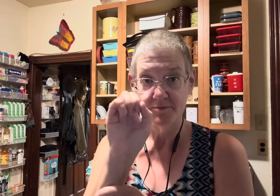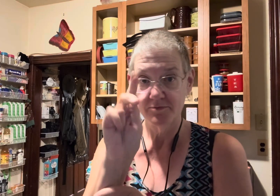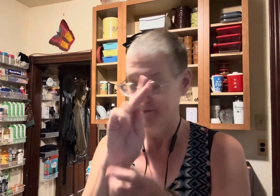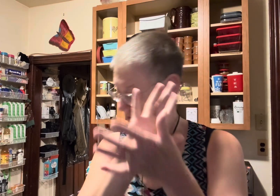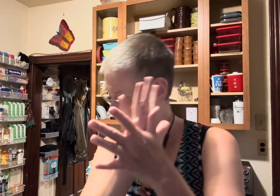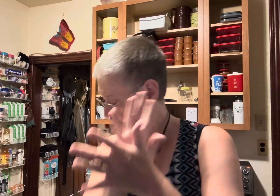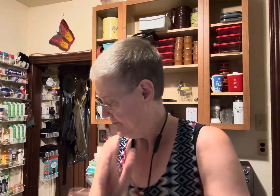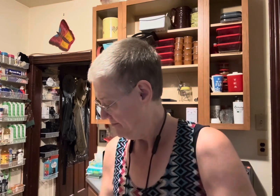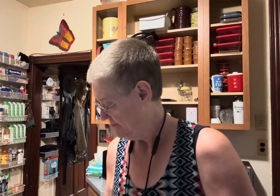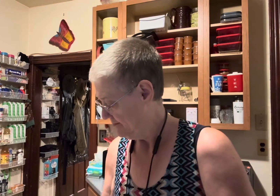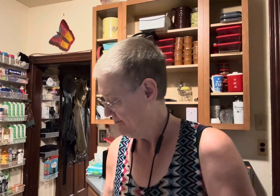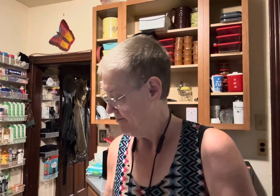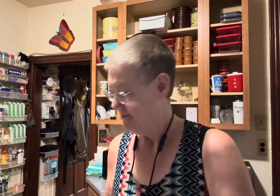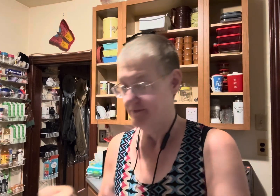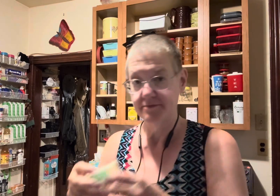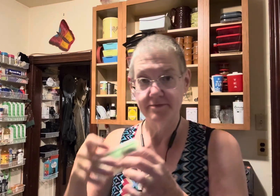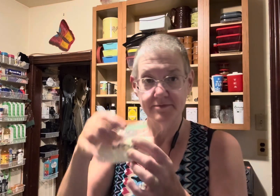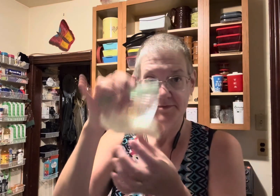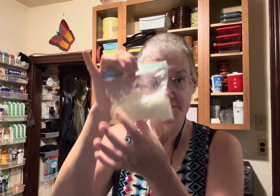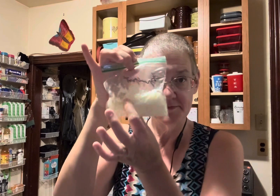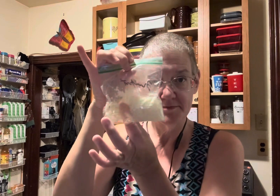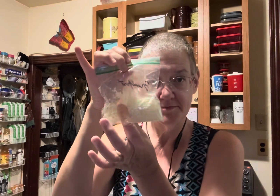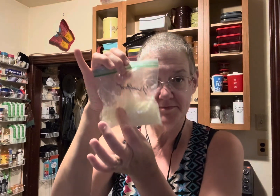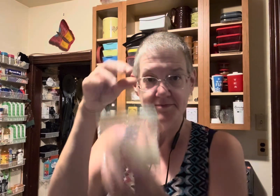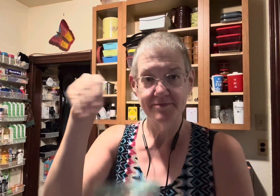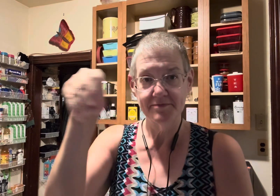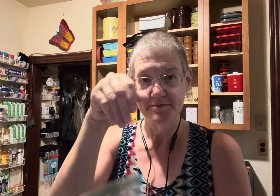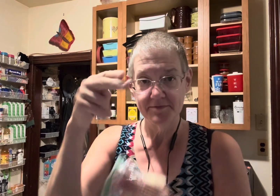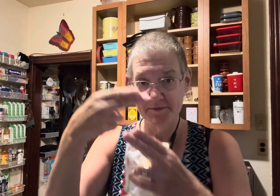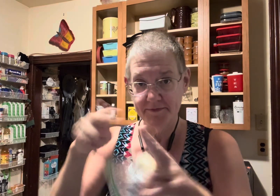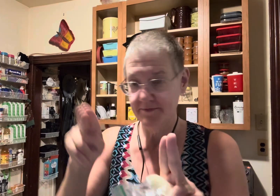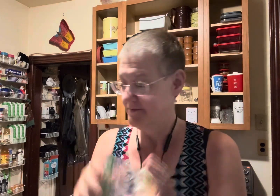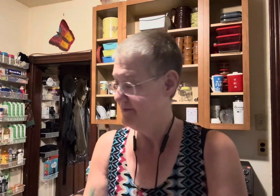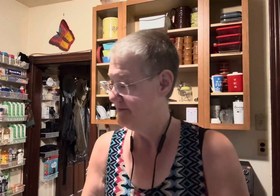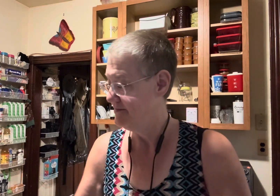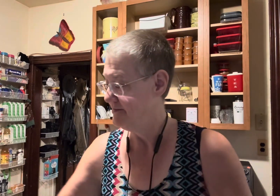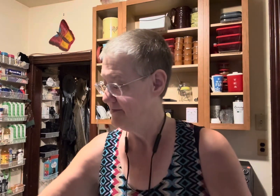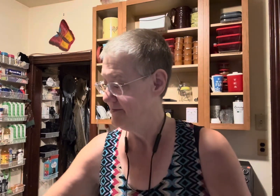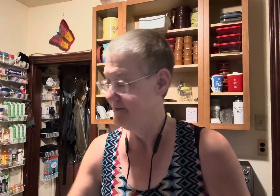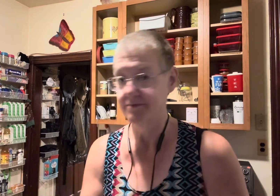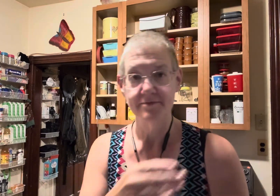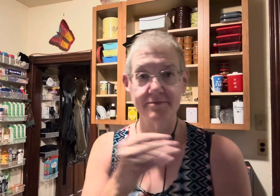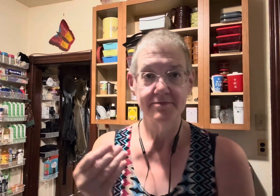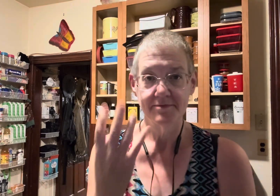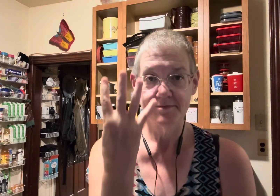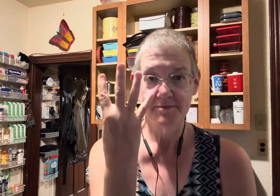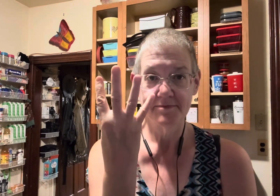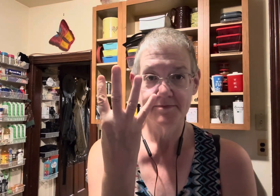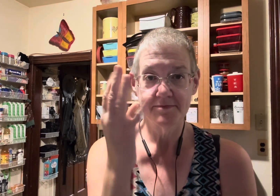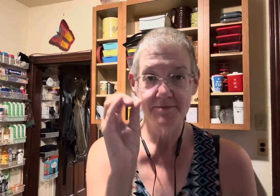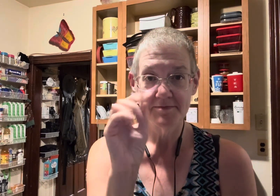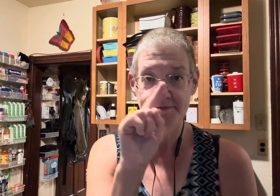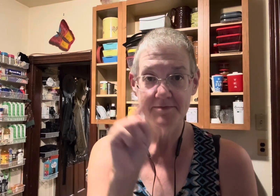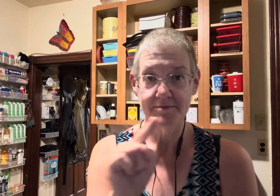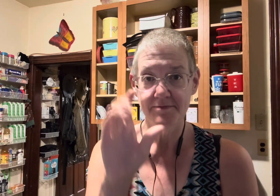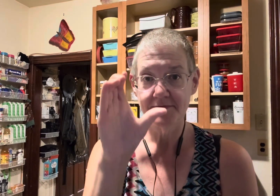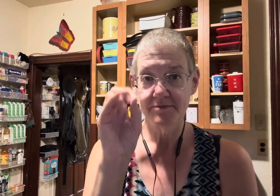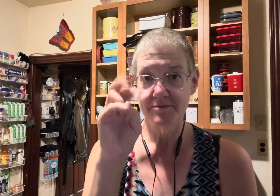1 ounce of Monterey Jack cheese. I'm going to put those on the eggs, and that's 0.3 grams of net